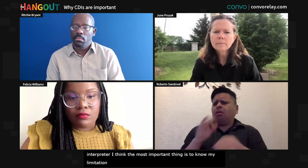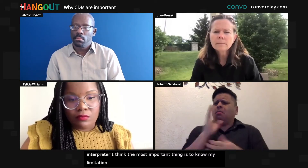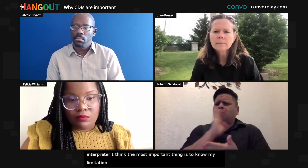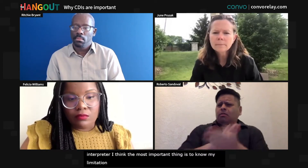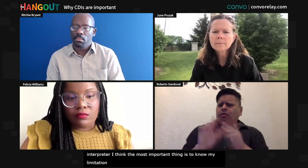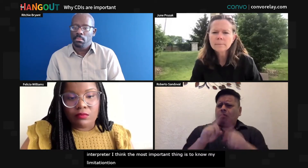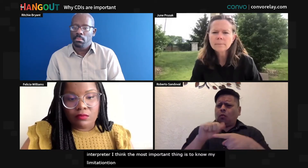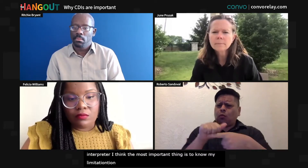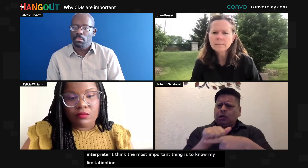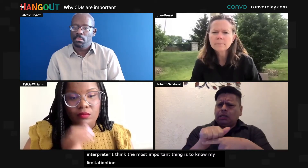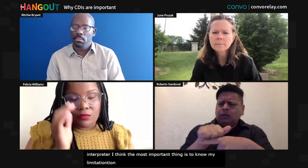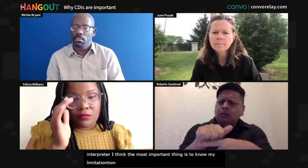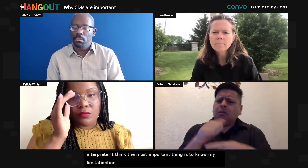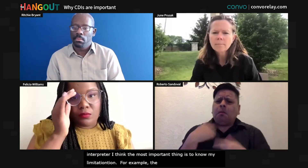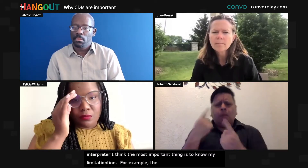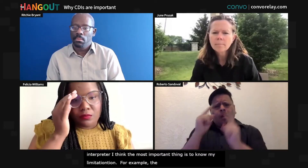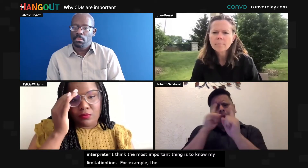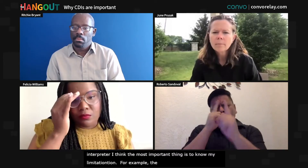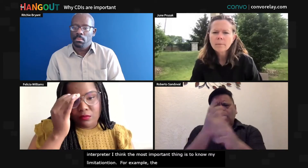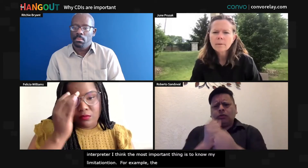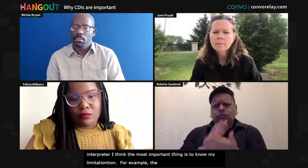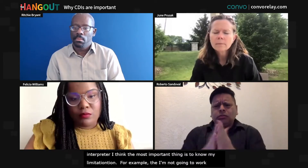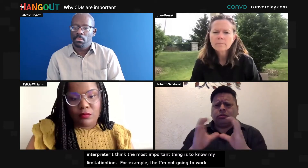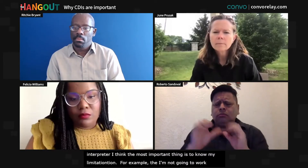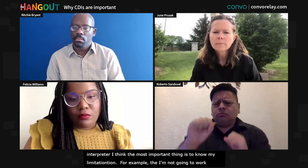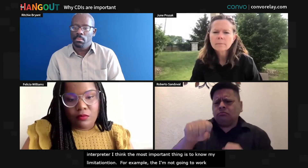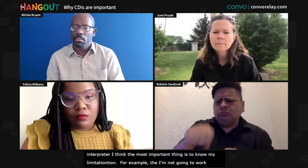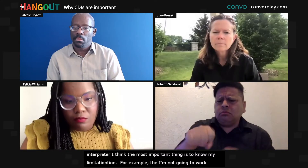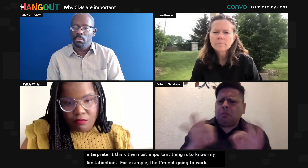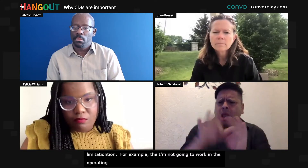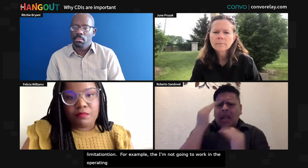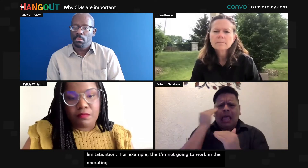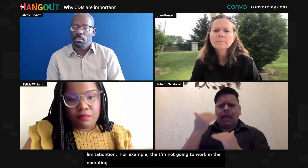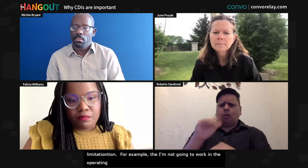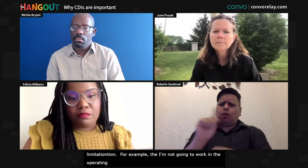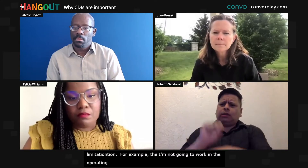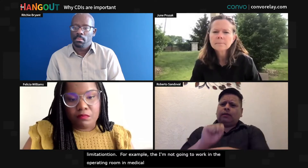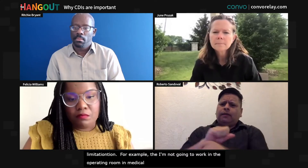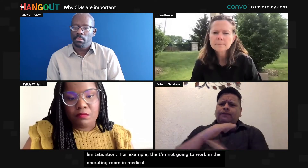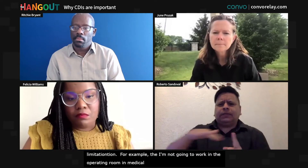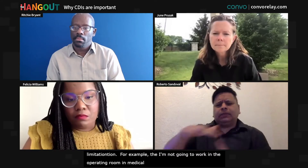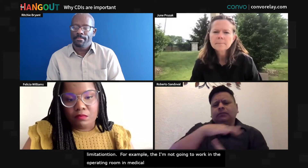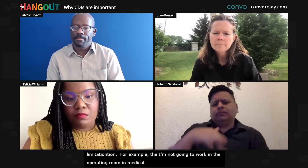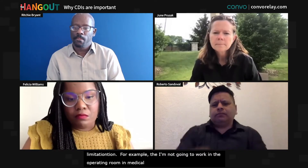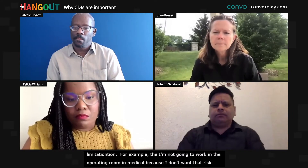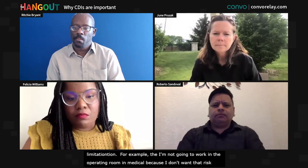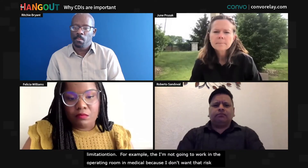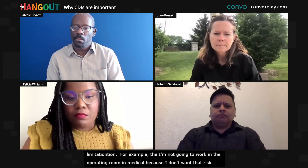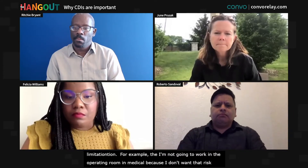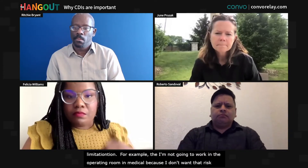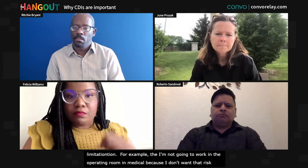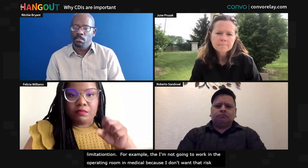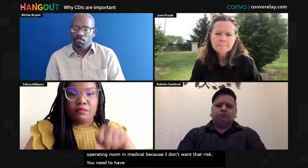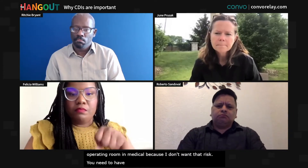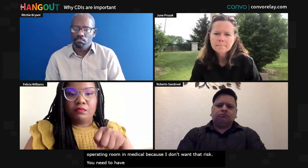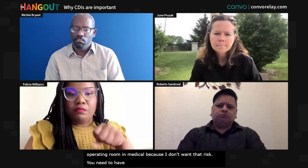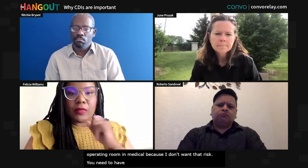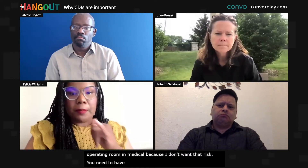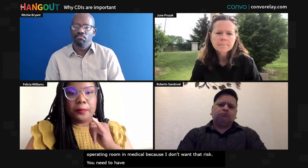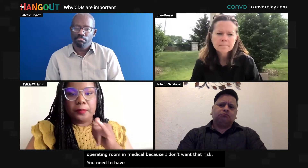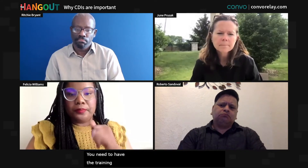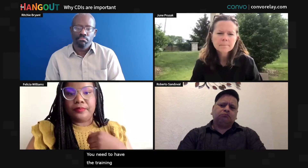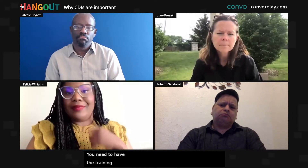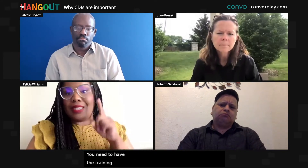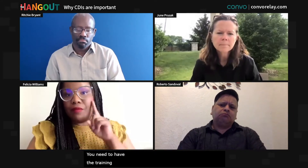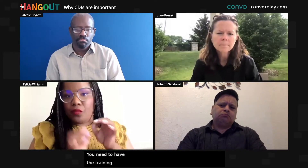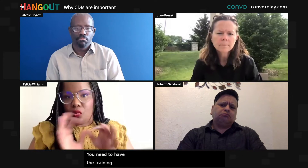don't want to take that risk. I think the most important thing is to make sure that you have the training that you need. And of course, my goal is to become certified, but you know where you're going to work with and make sure